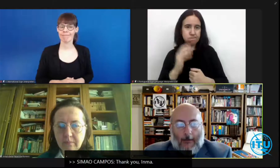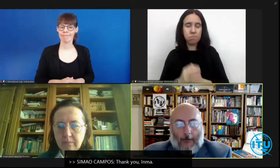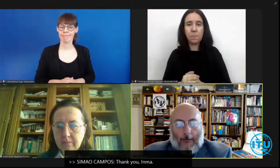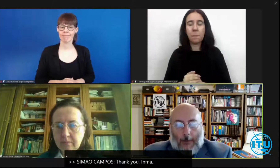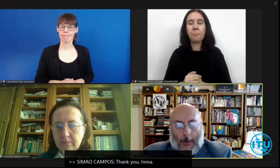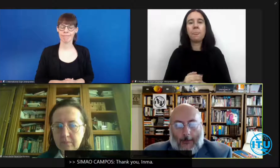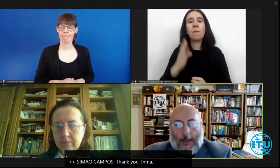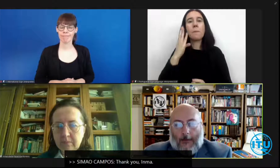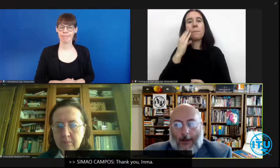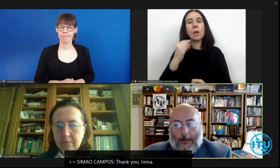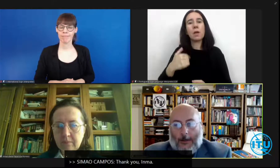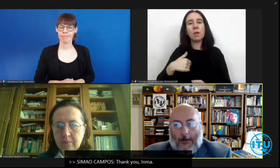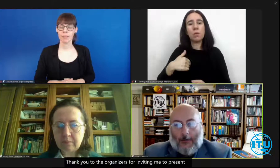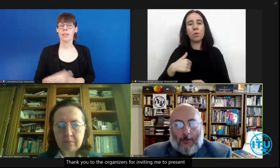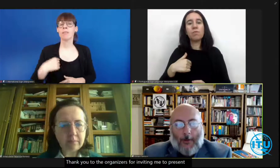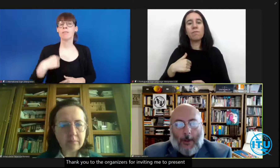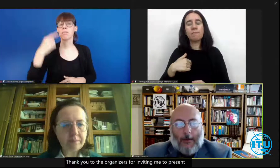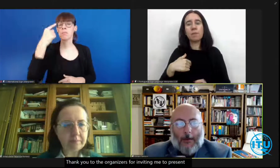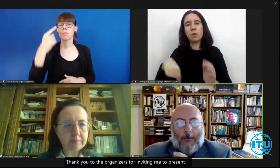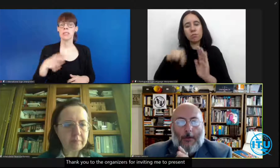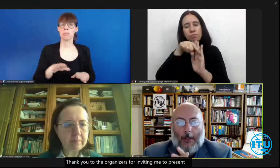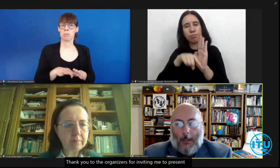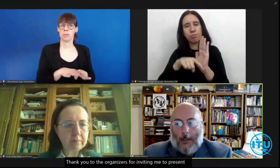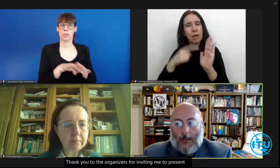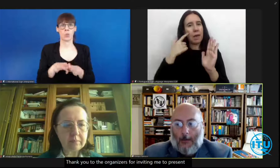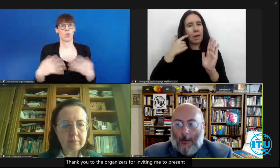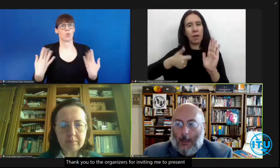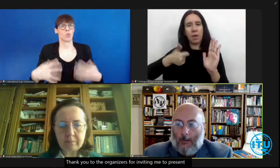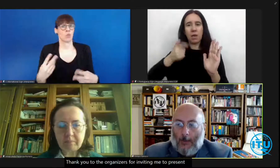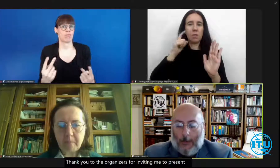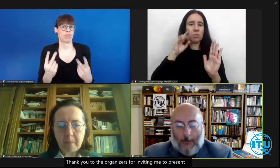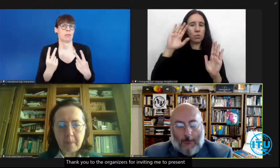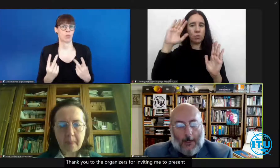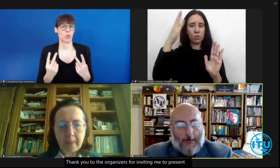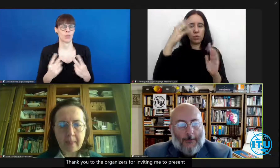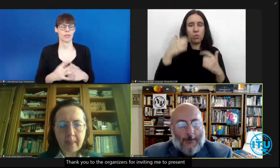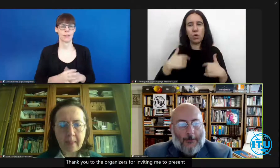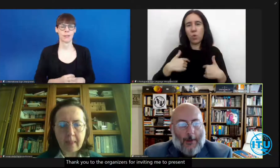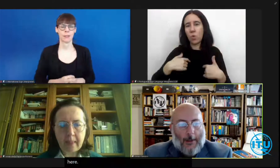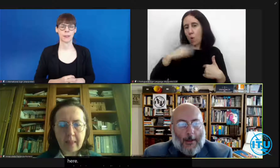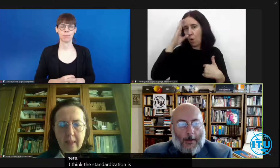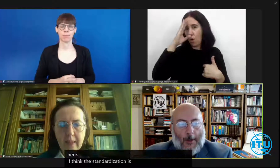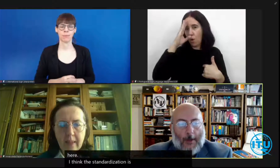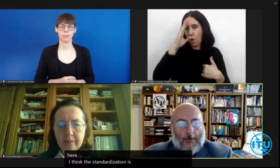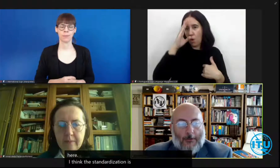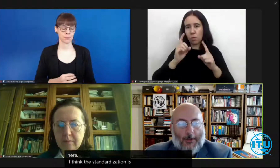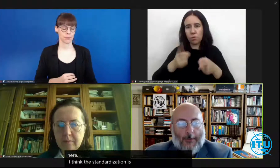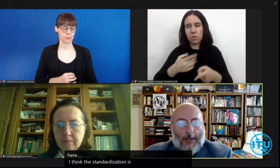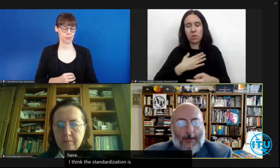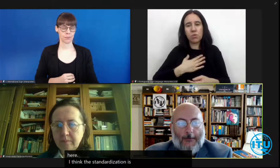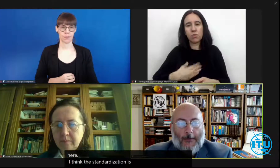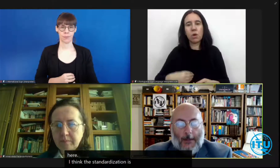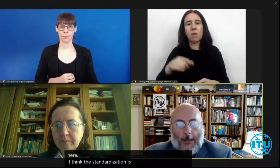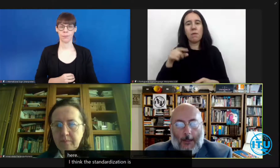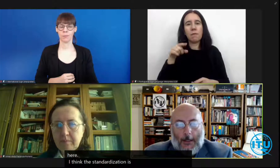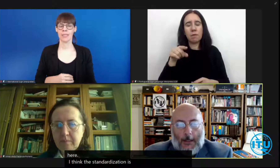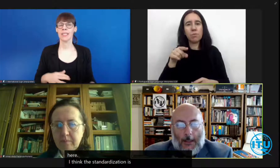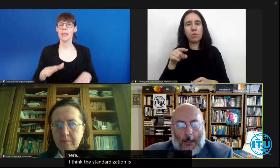that the standardization is fundamental. I would like maybe to start first with implementers'